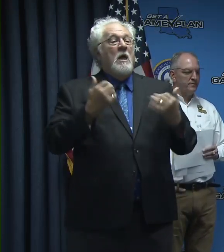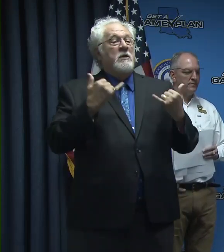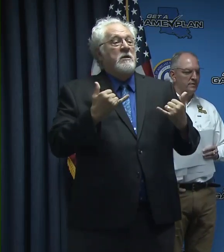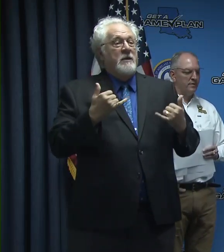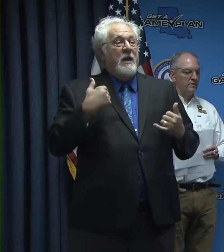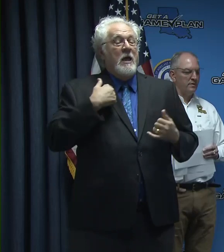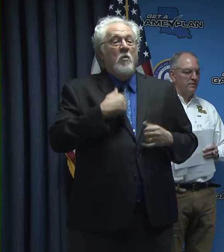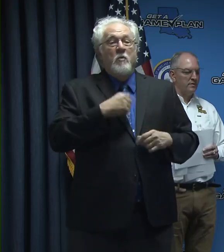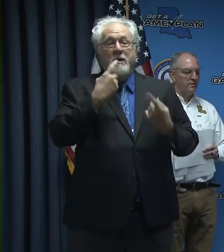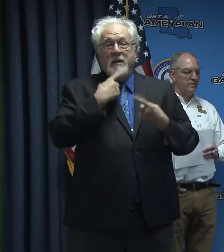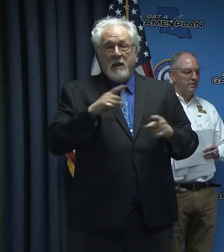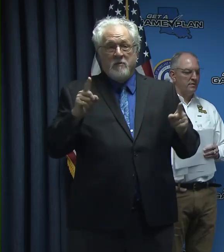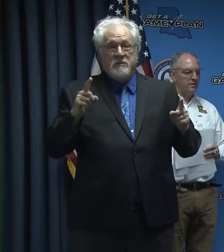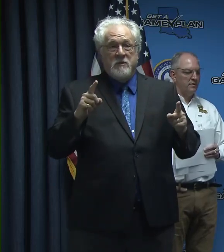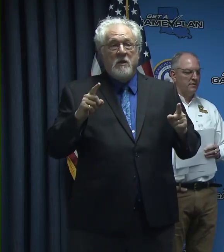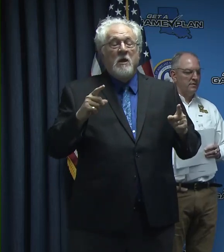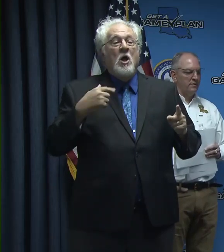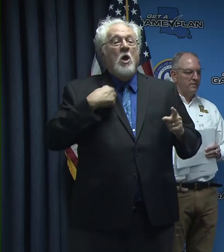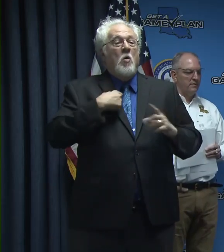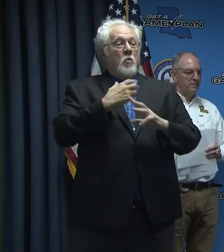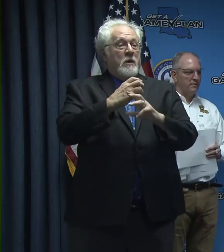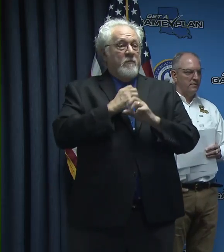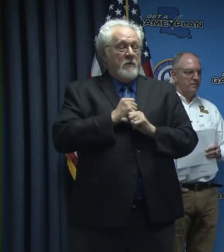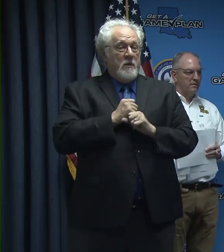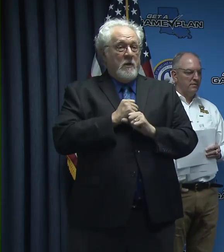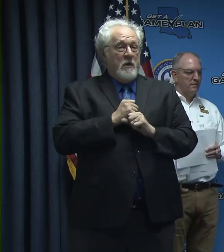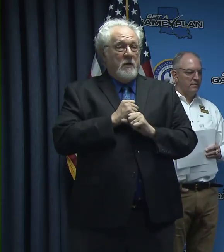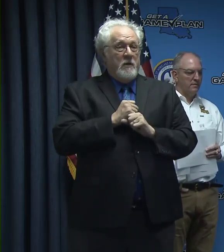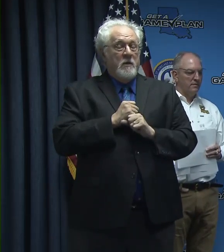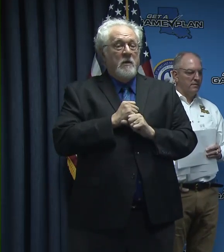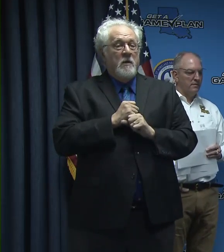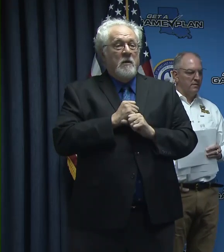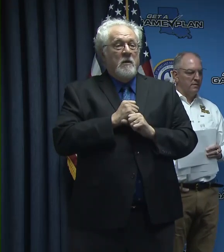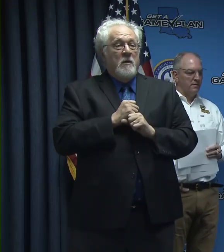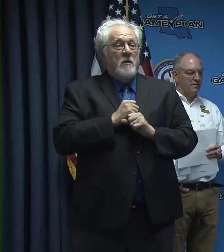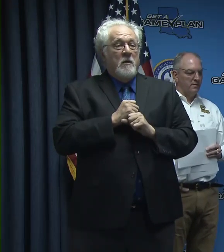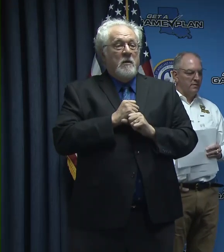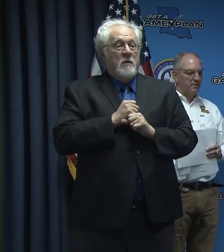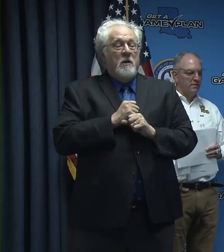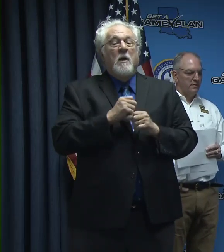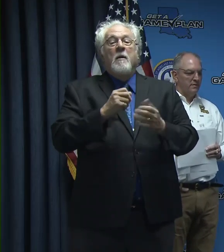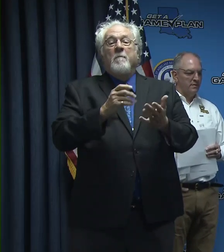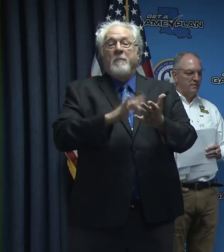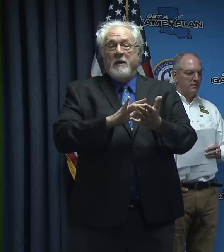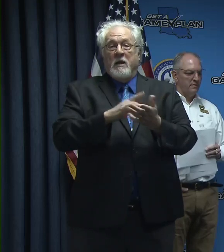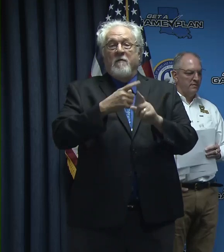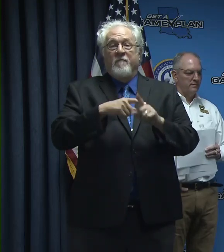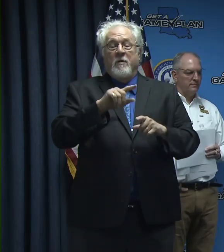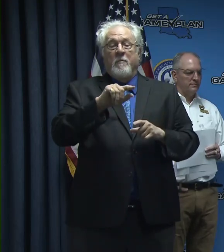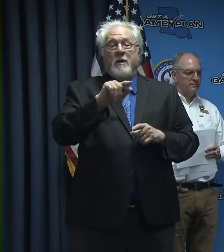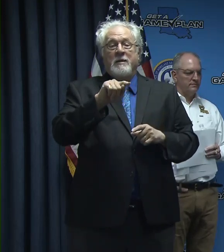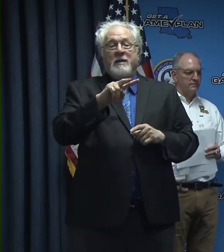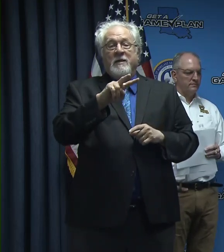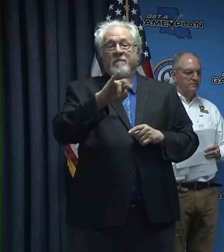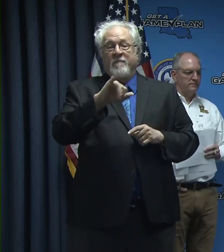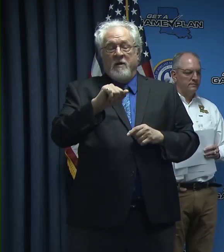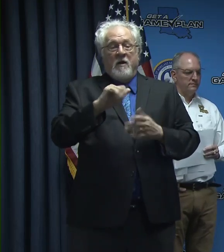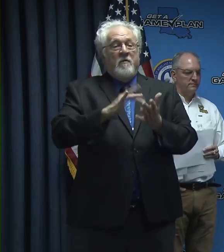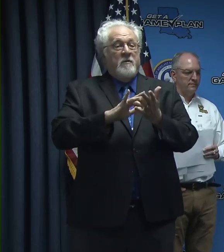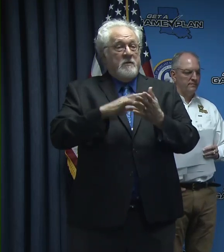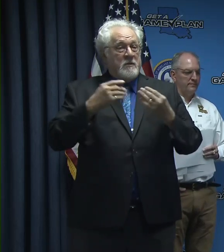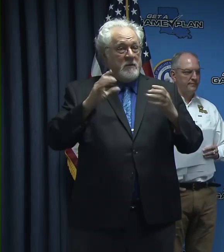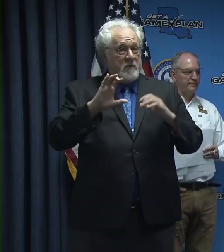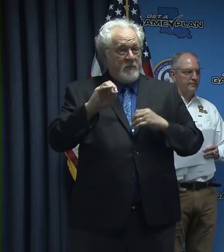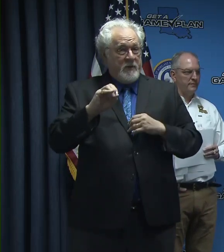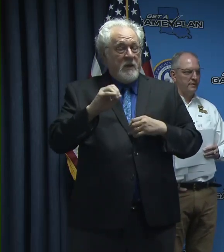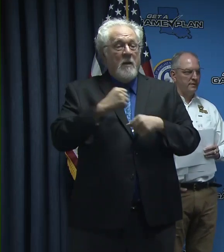Today, we are announcing that we have secured an additional medication from Teva Pharmaceuticals, who has